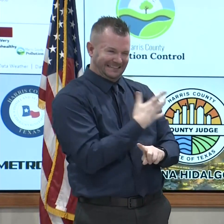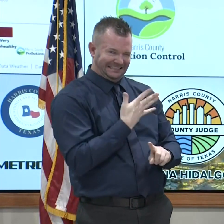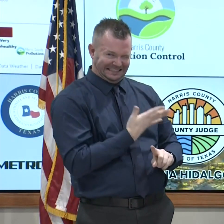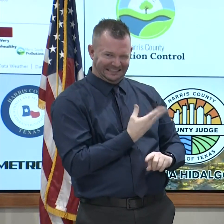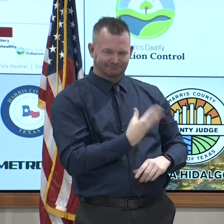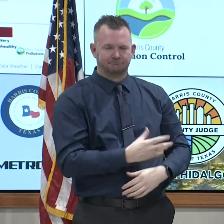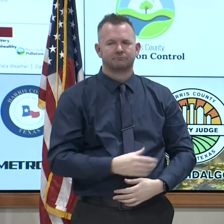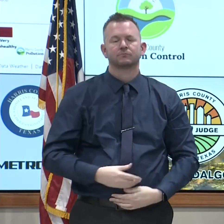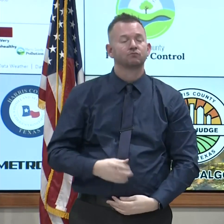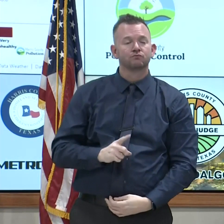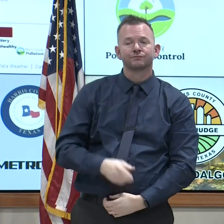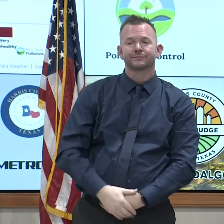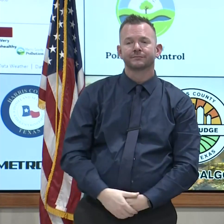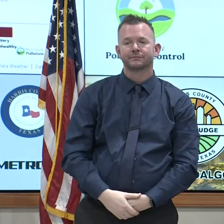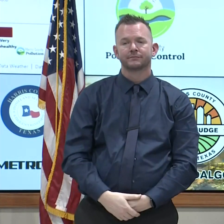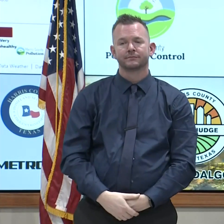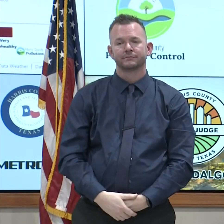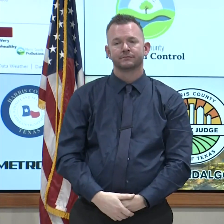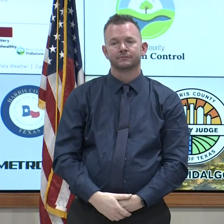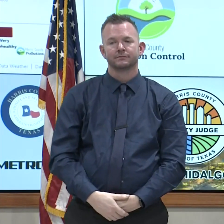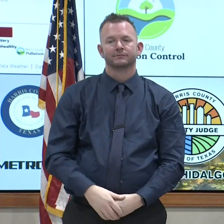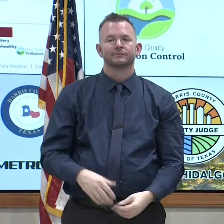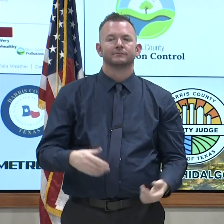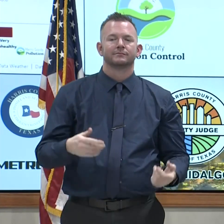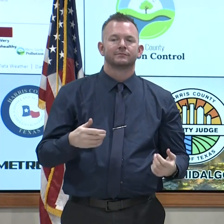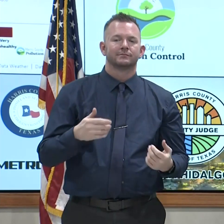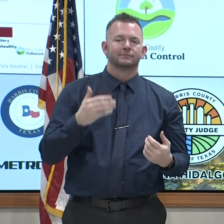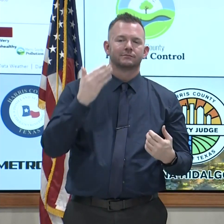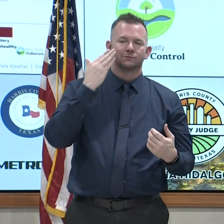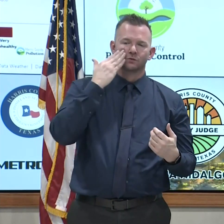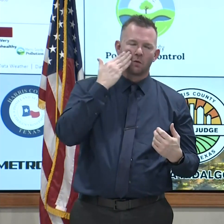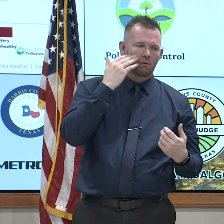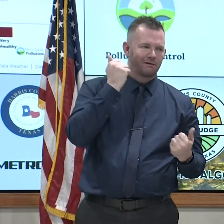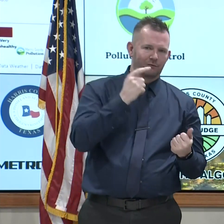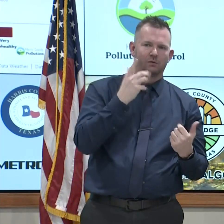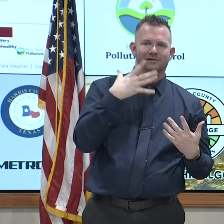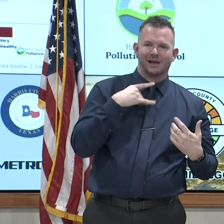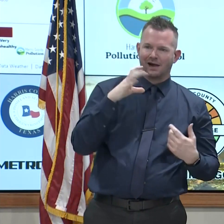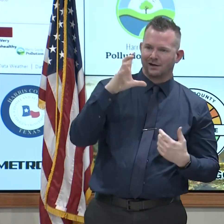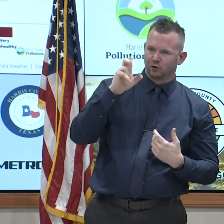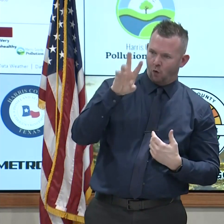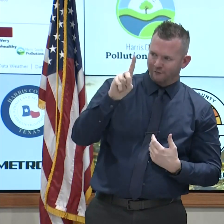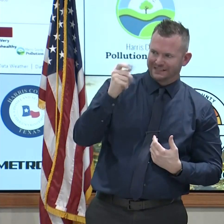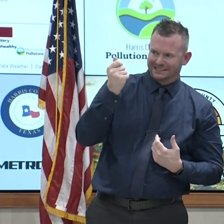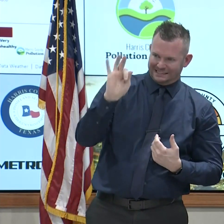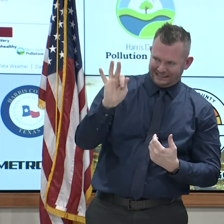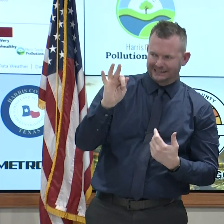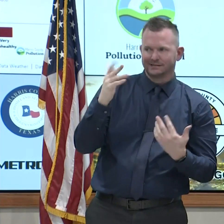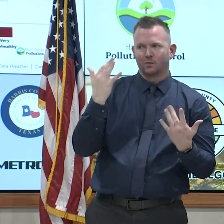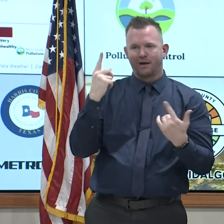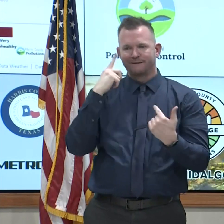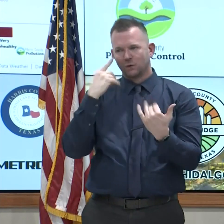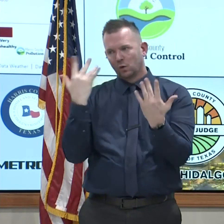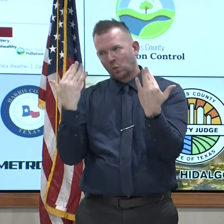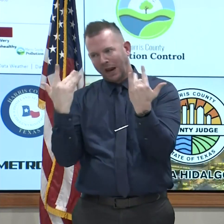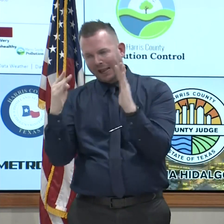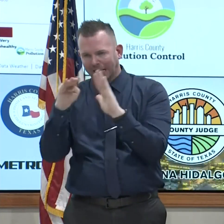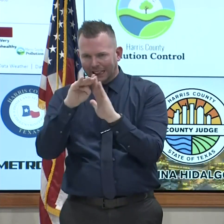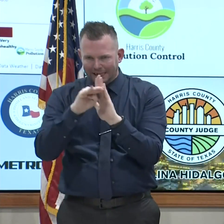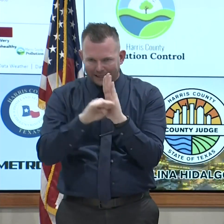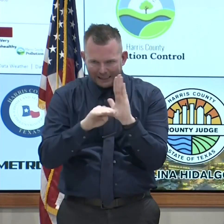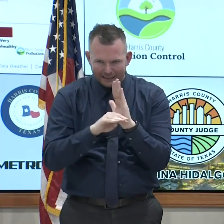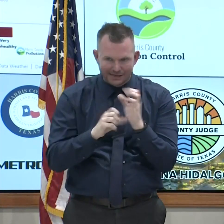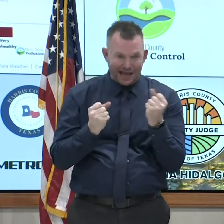Everybody would like an update on the virus. How many people are on the wait list? How many people have we served? That type of